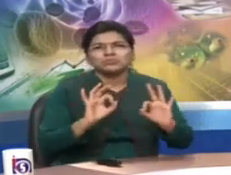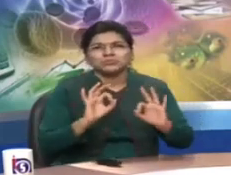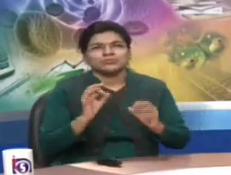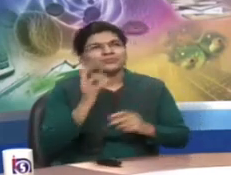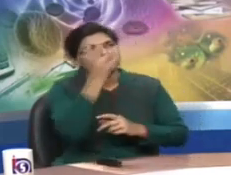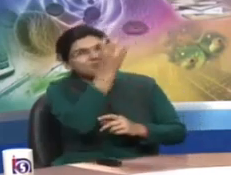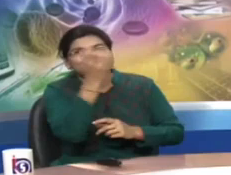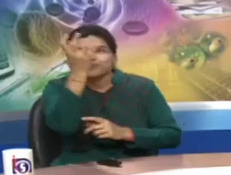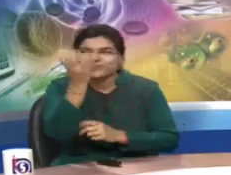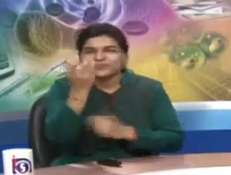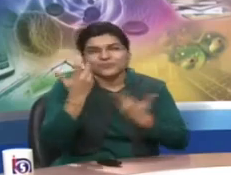the banks of river,